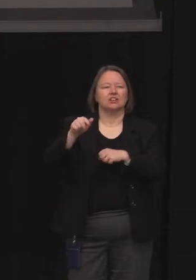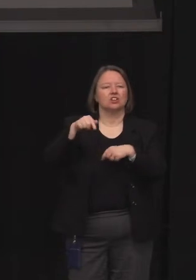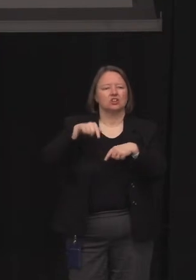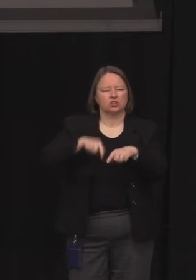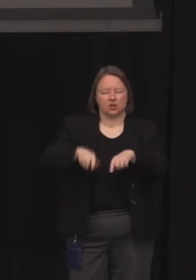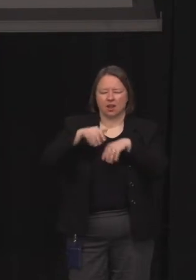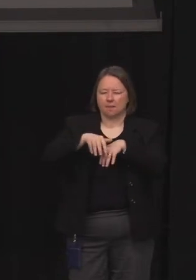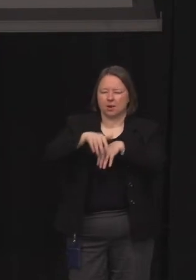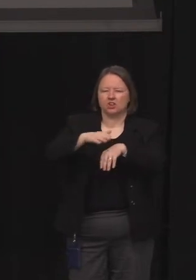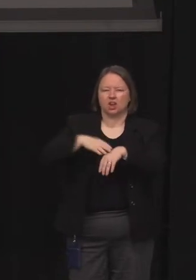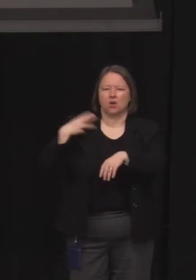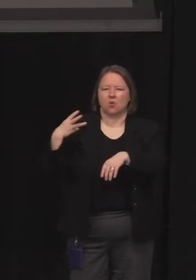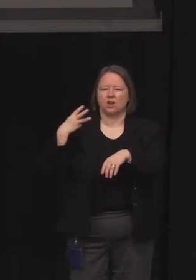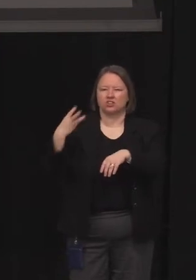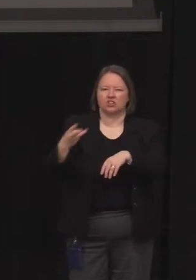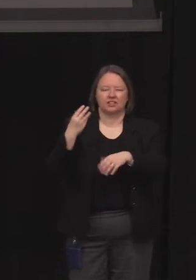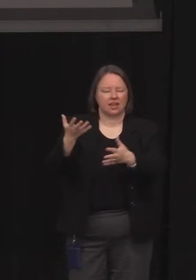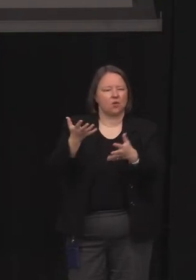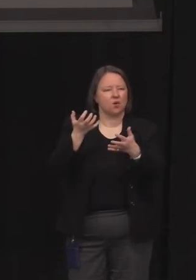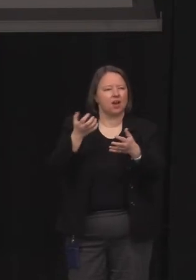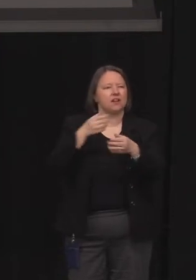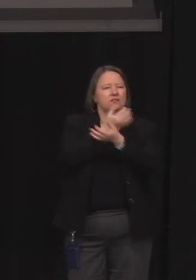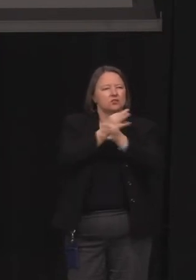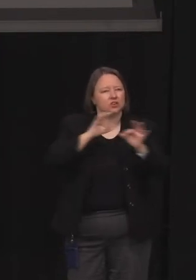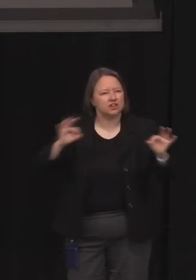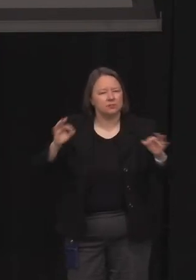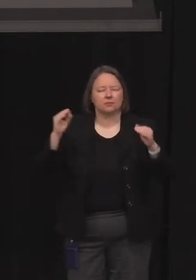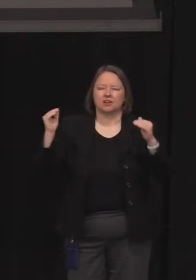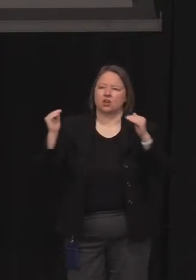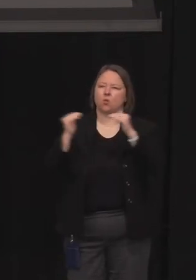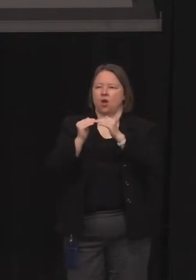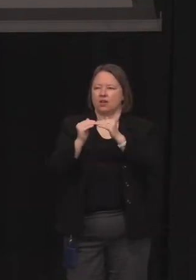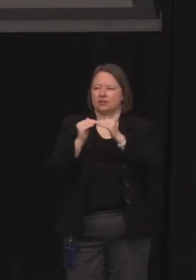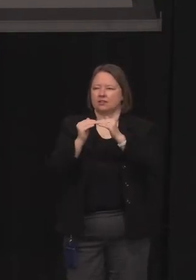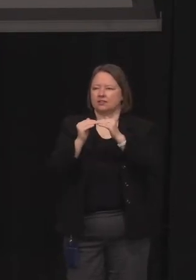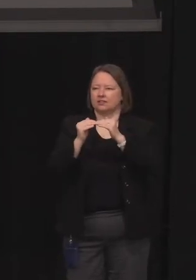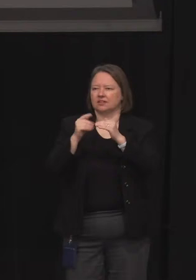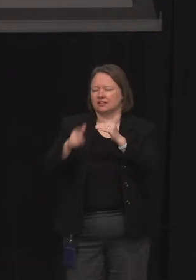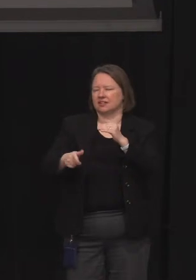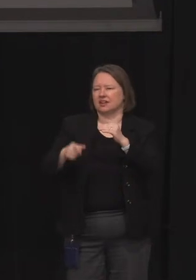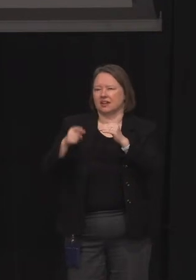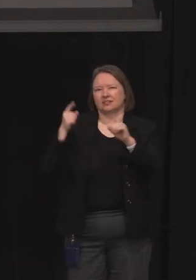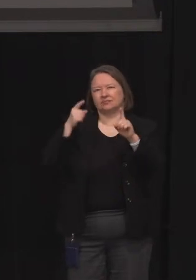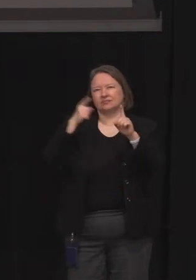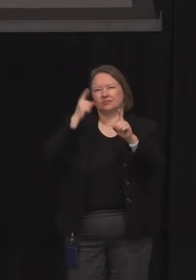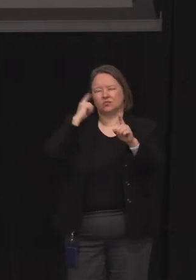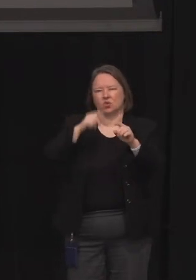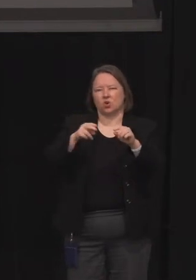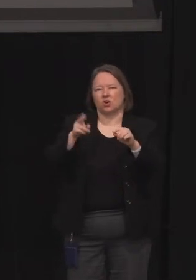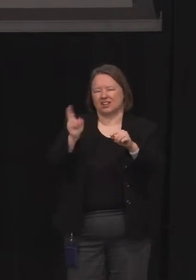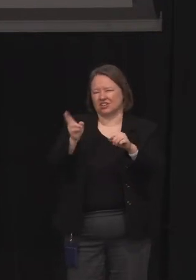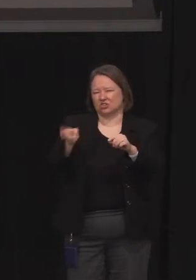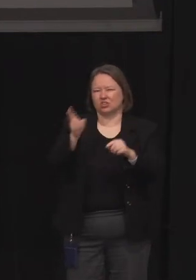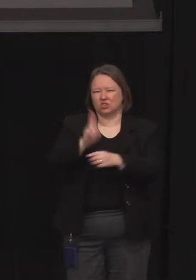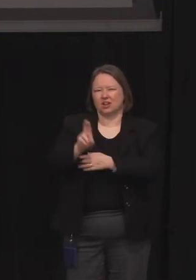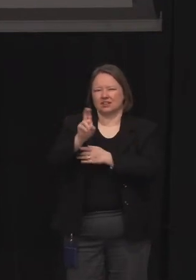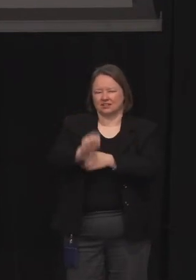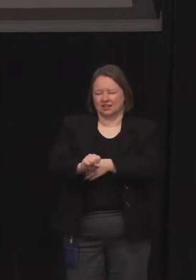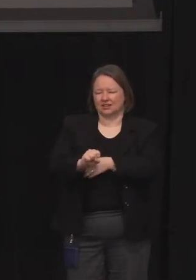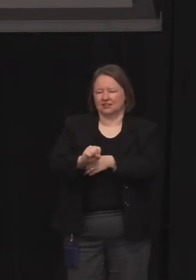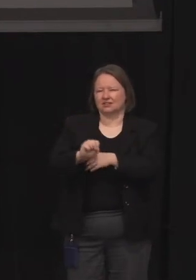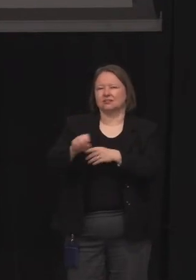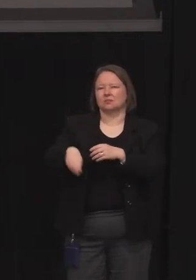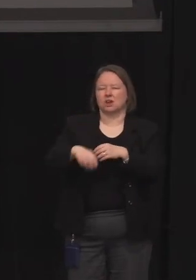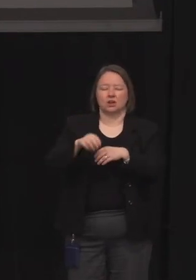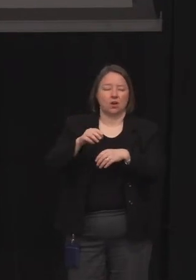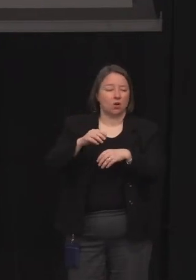March on Washington, it called for freedom and equality. It was the most iconic speech in the history of the United States. More than